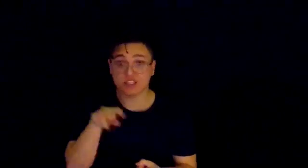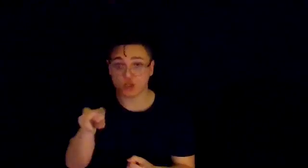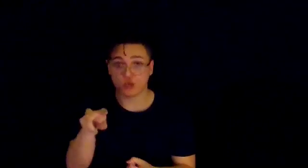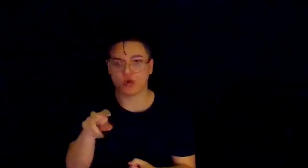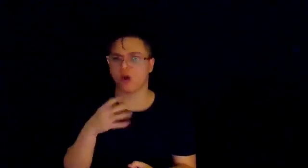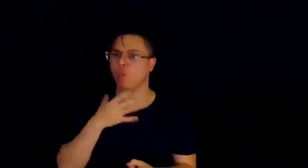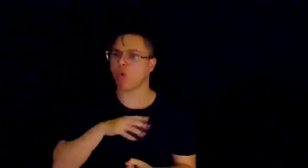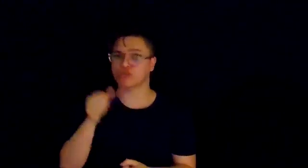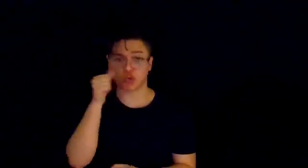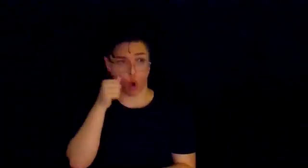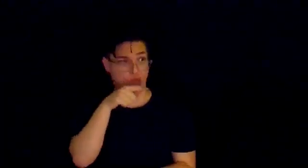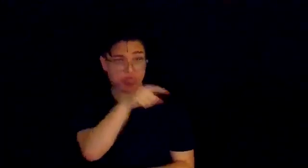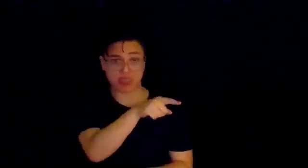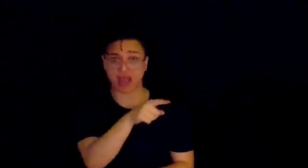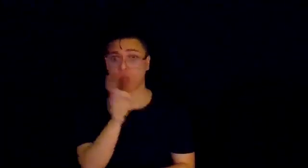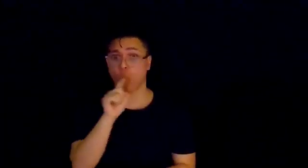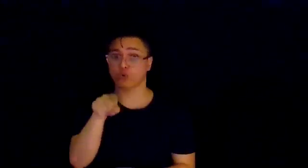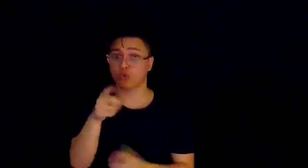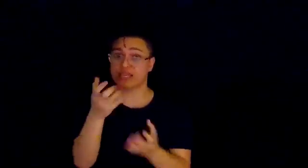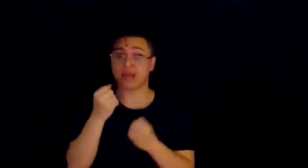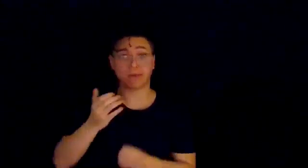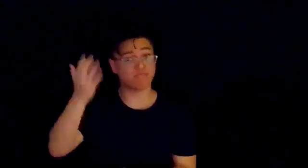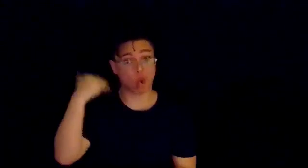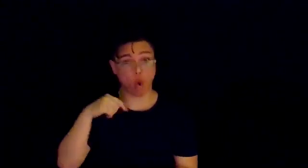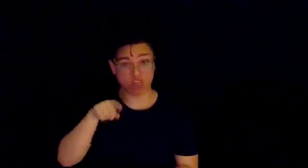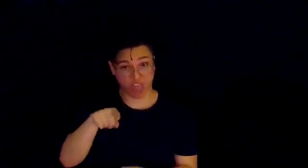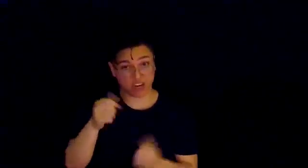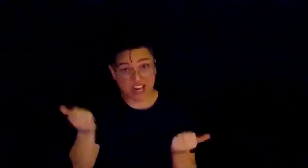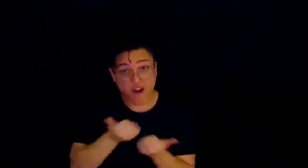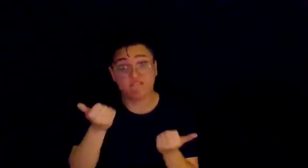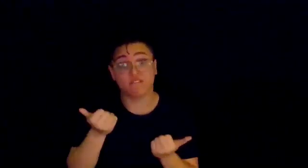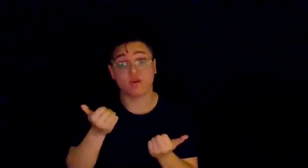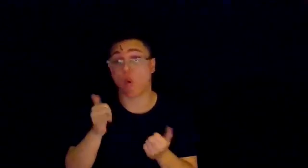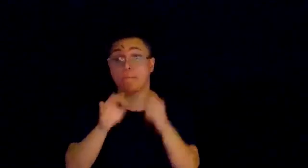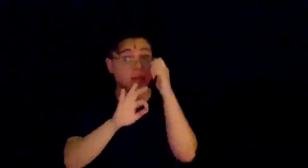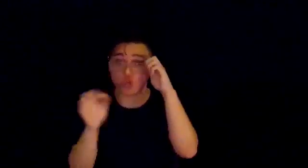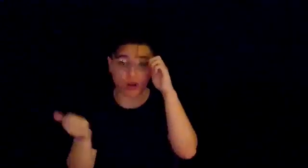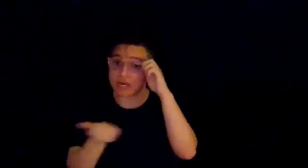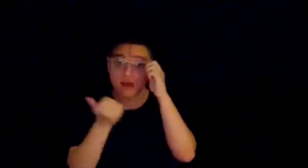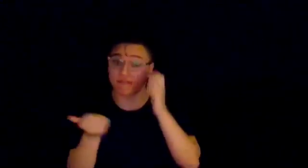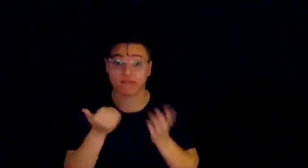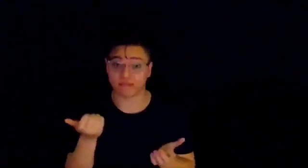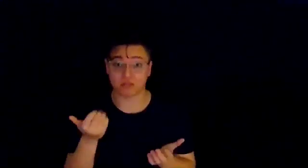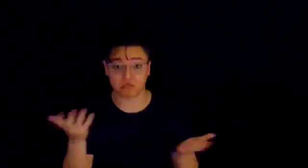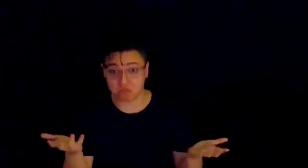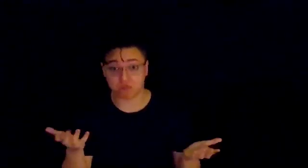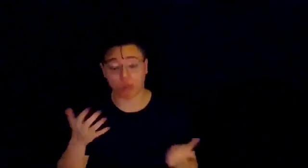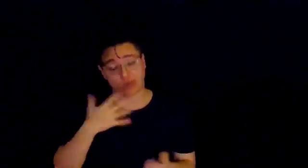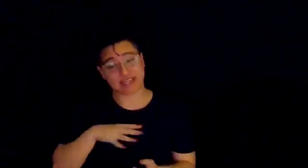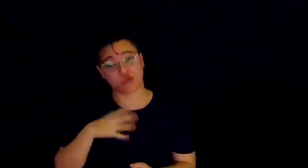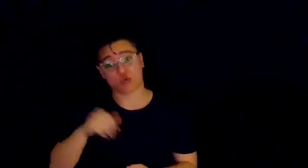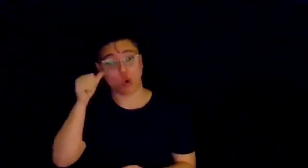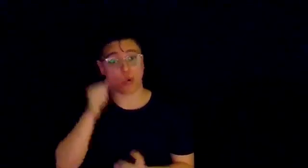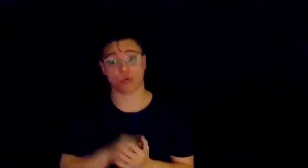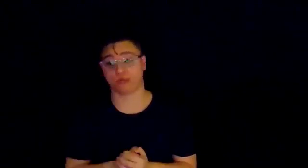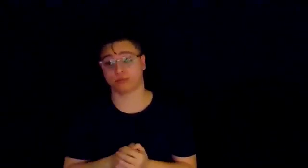We want to make sure those supports continue. So we really want to know what those previous supports were. We want to know if they were enough. Maybe